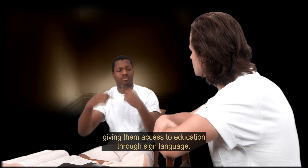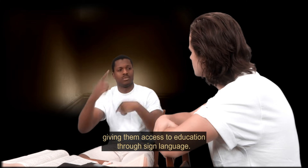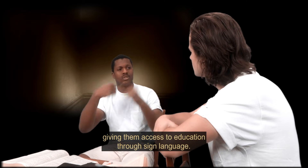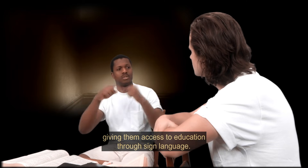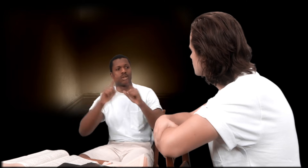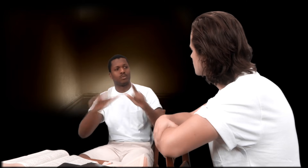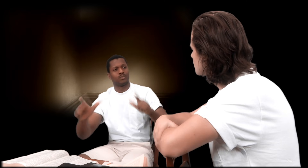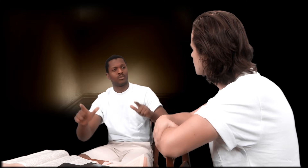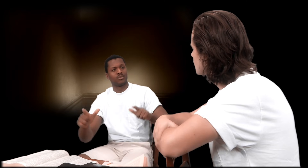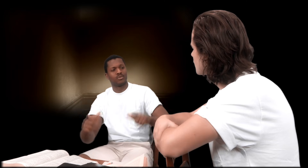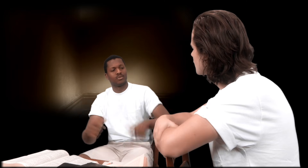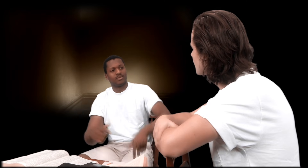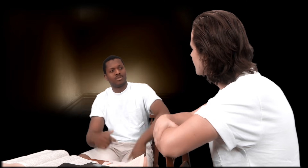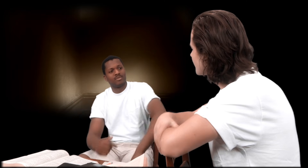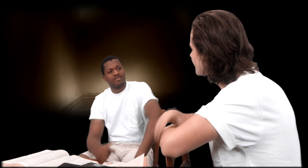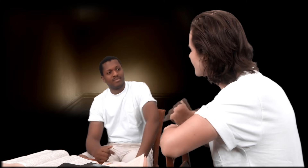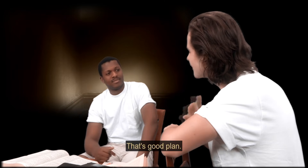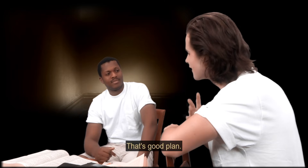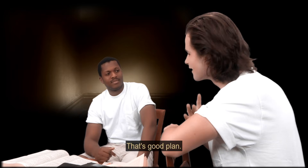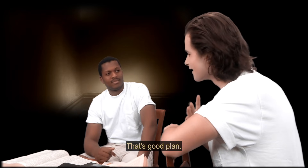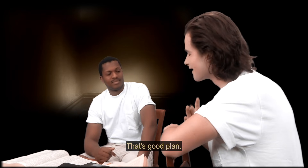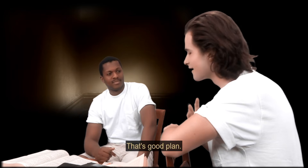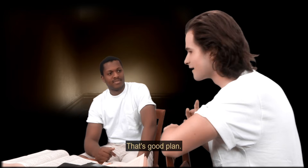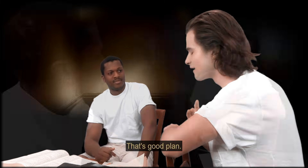language. That's a good plan.